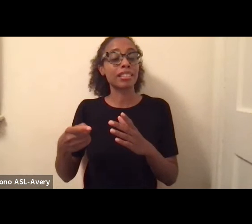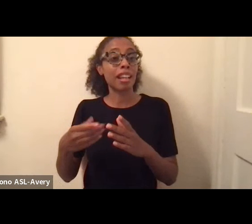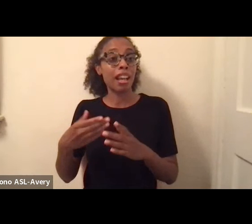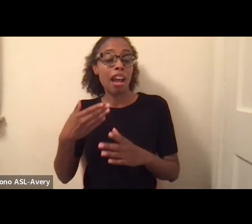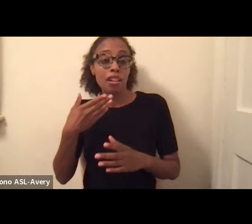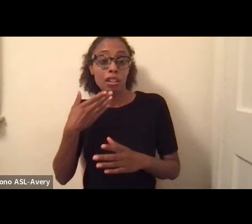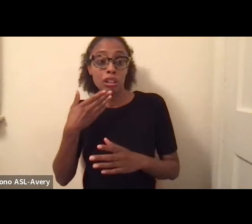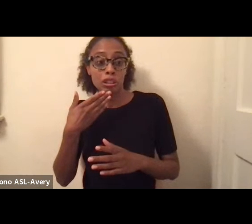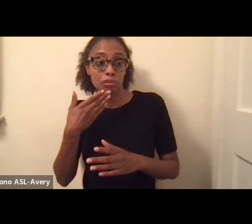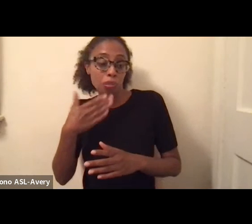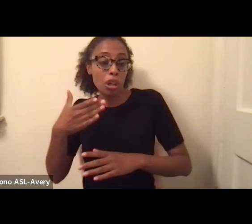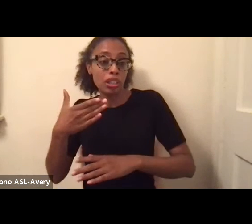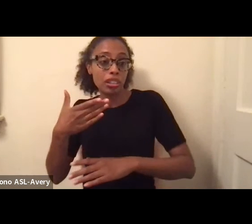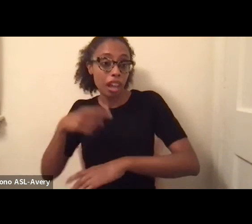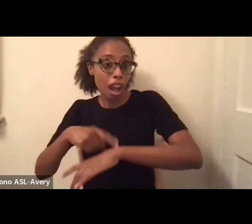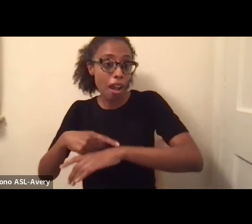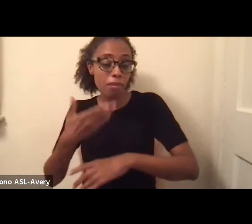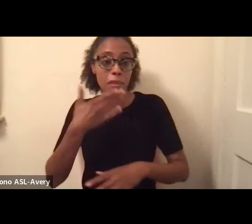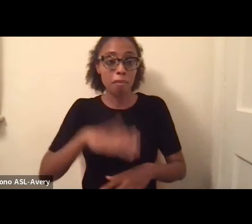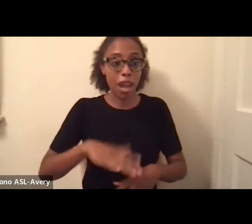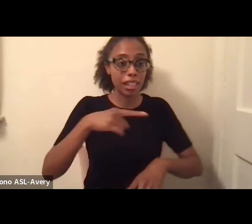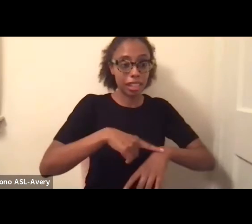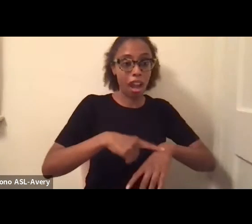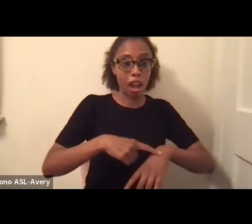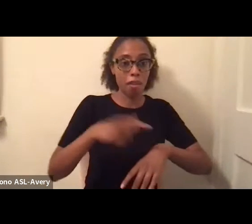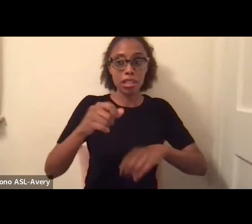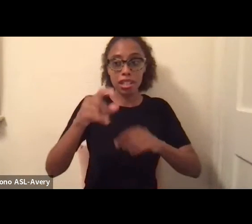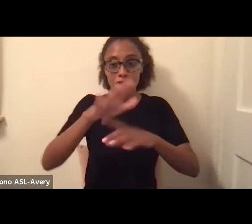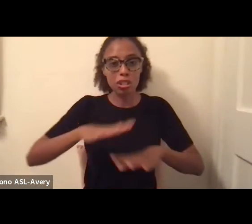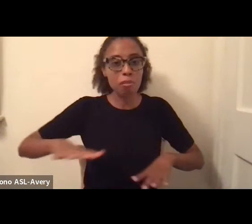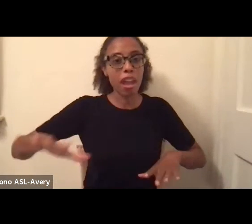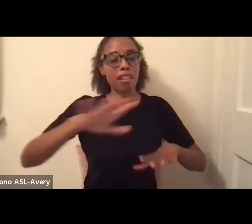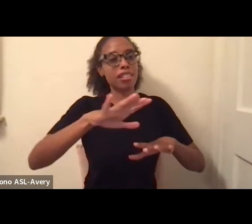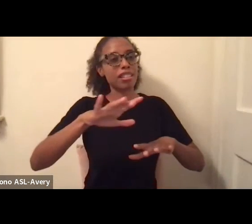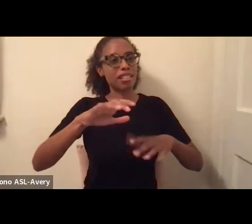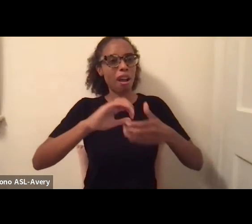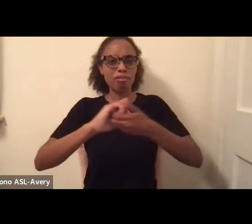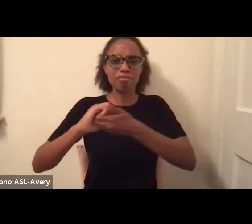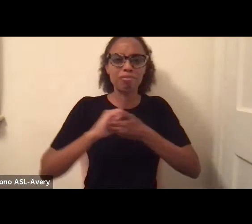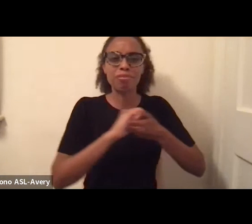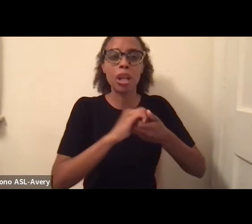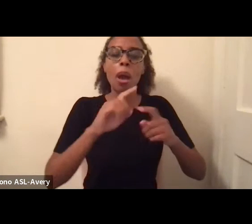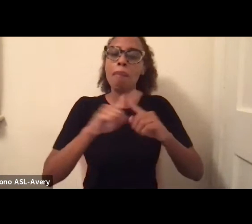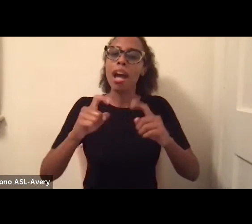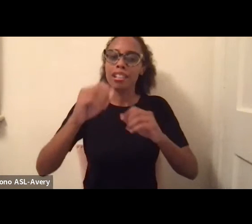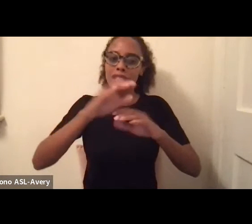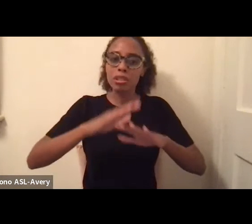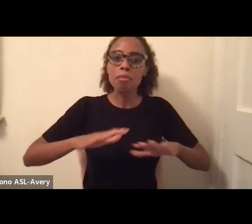there's also spaces that you have to challenge. And so I think that